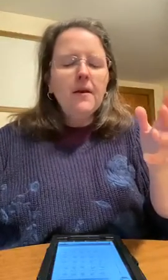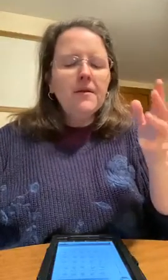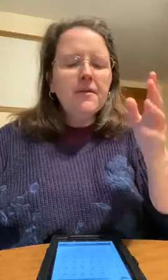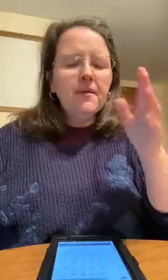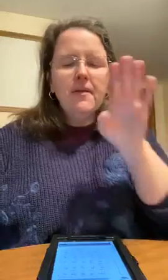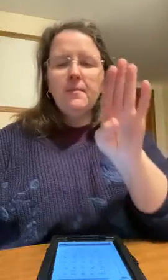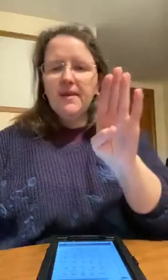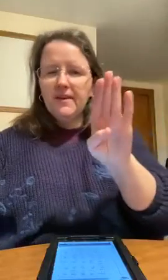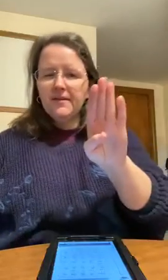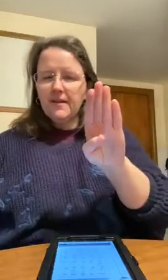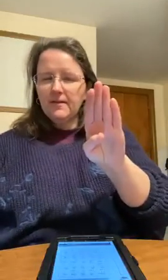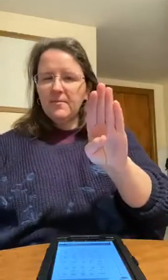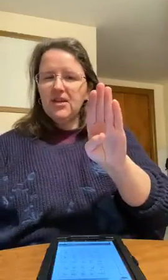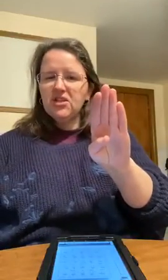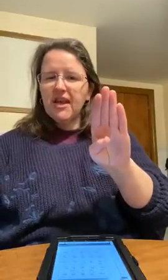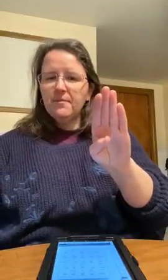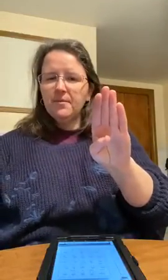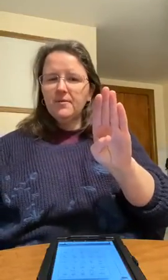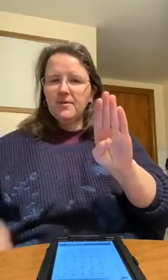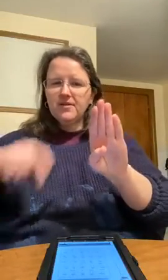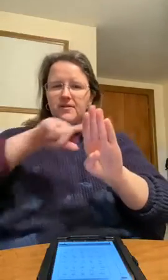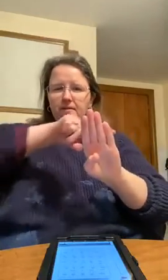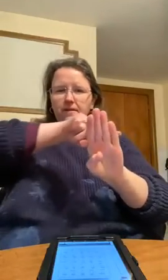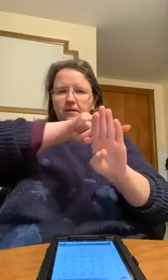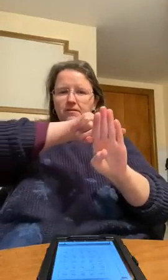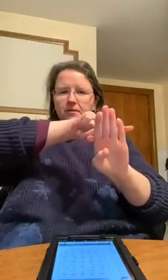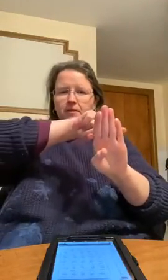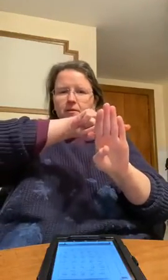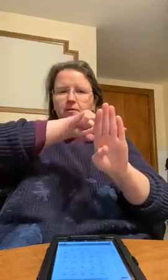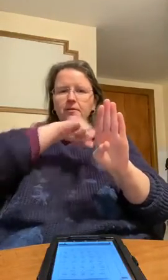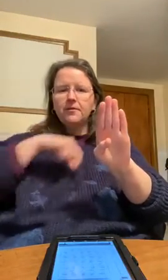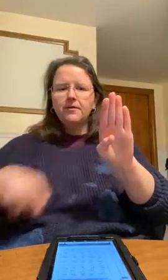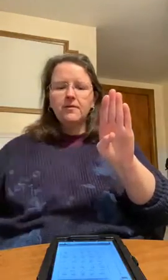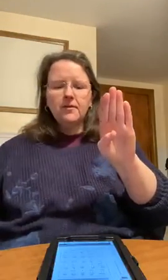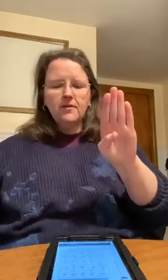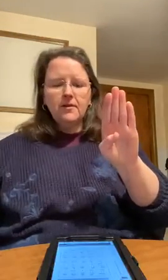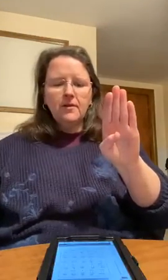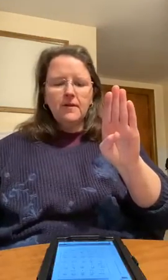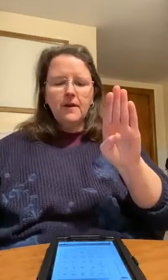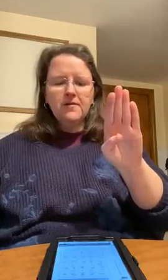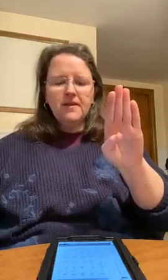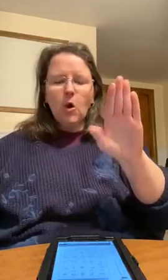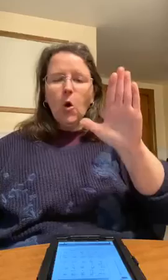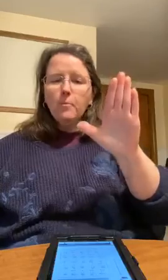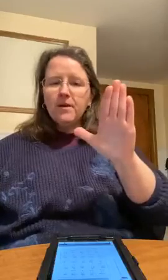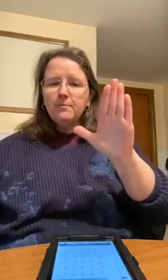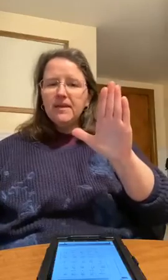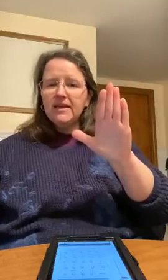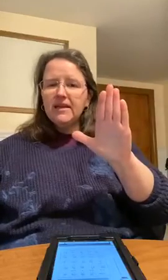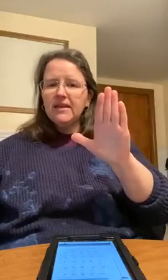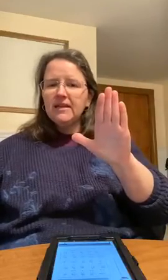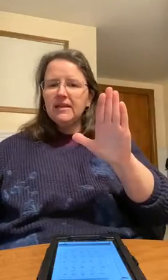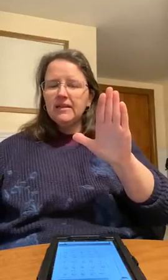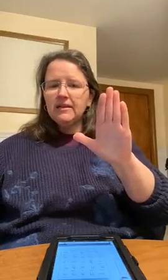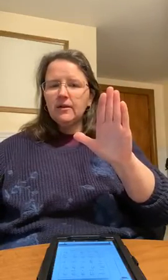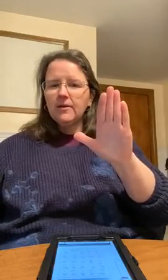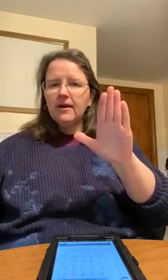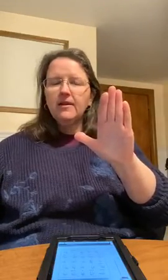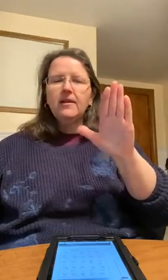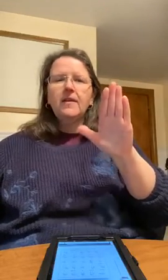There's the B shape, which is your fingers are closed. There's the open B. Okay. The